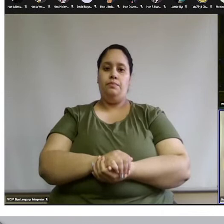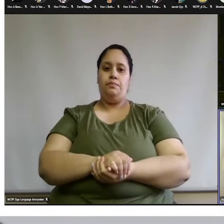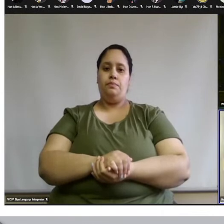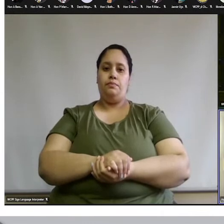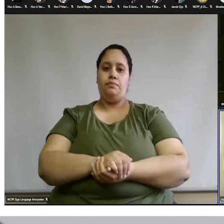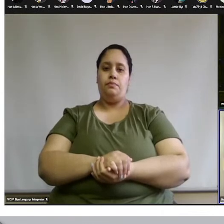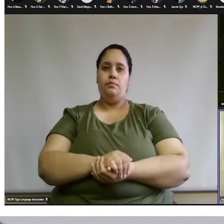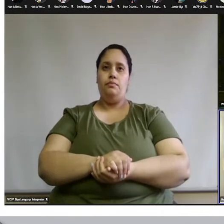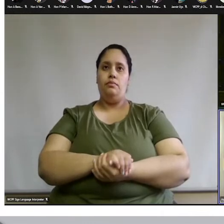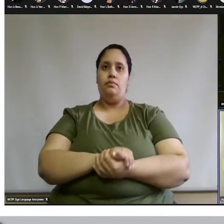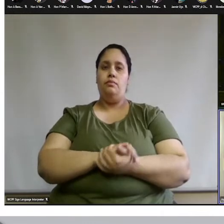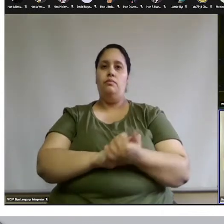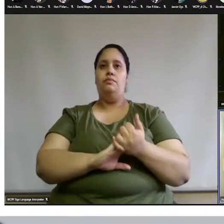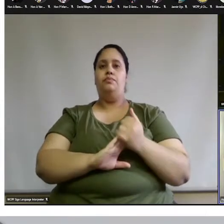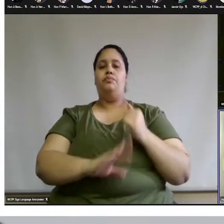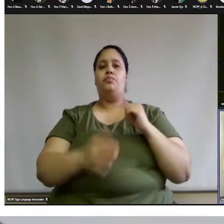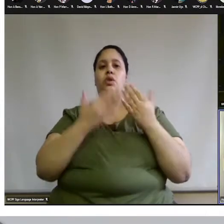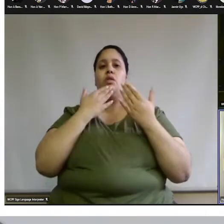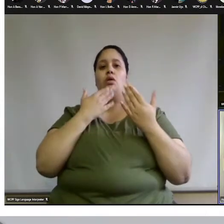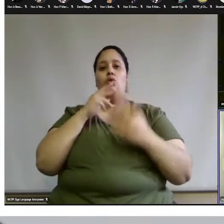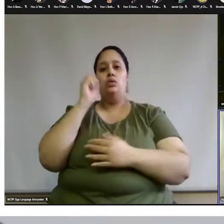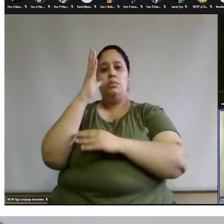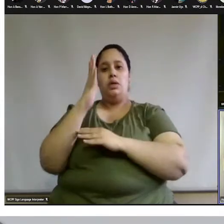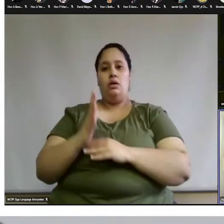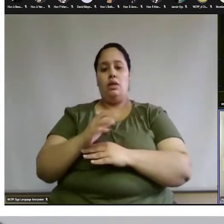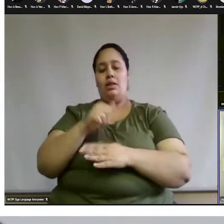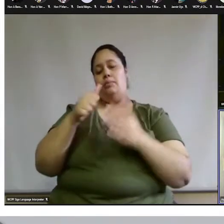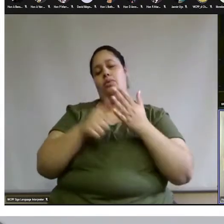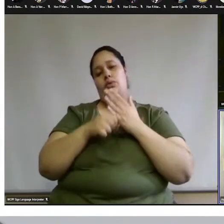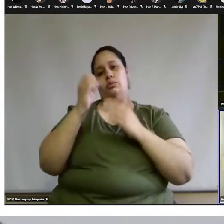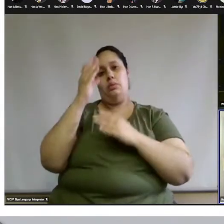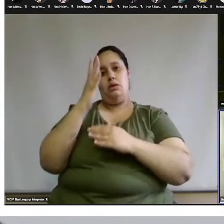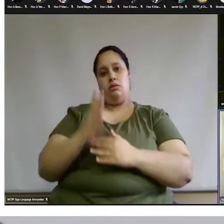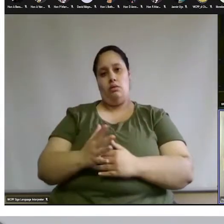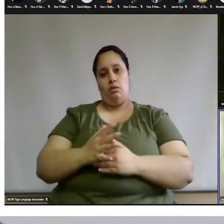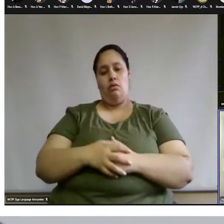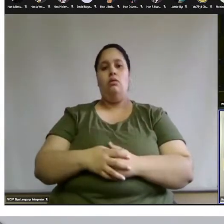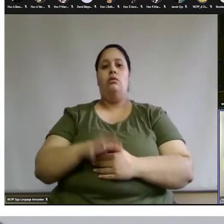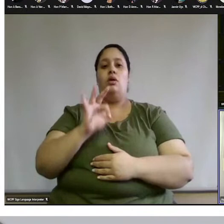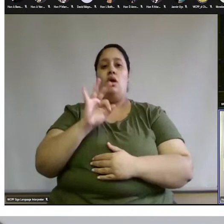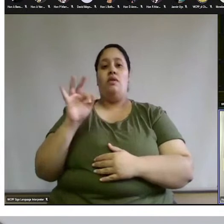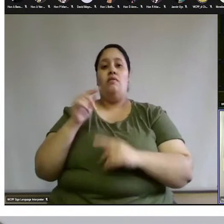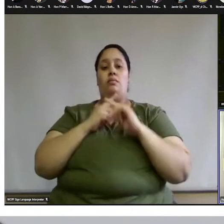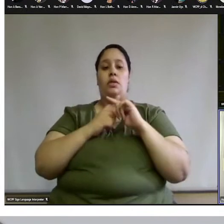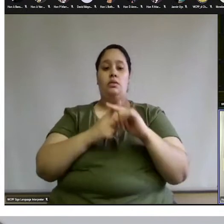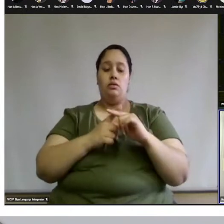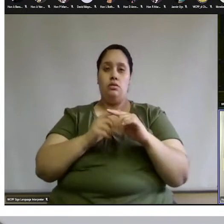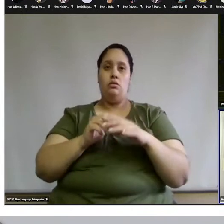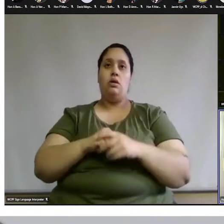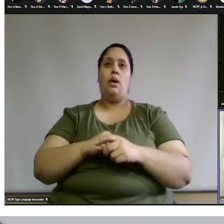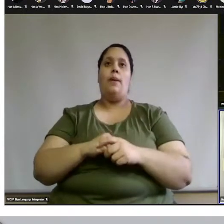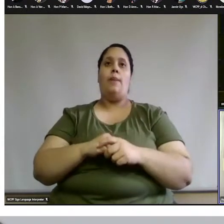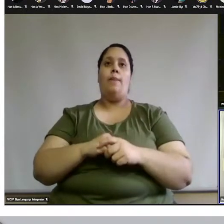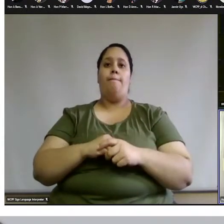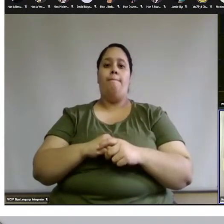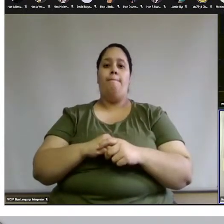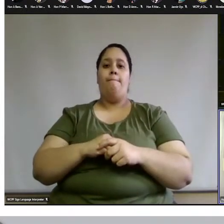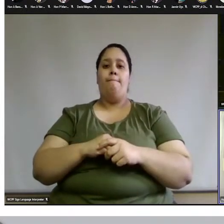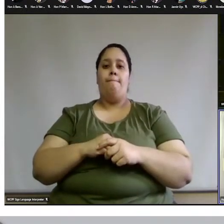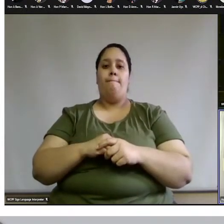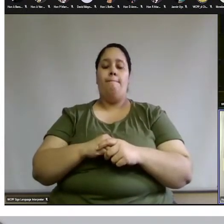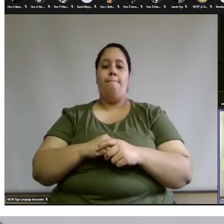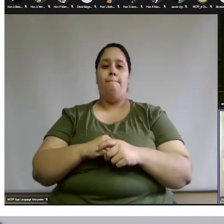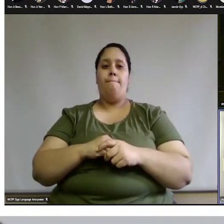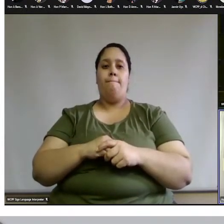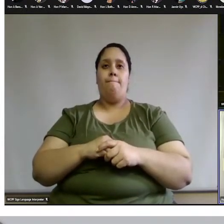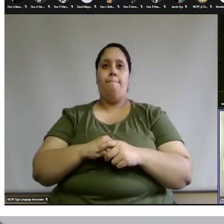Thank you very much, Speaker, Deputy Speaker. The Freedom Front Plus is greatly